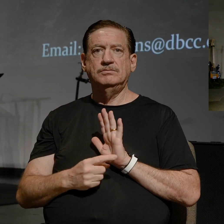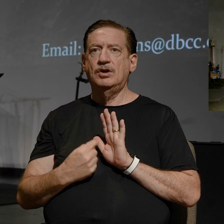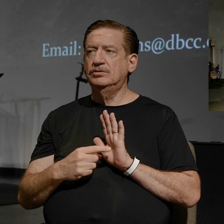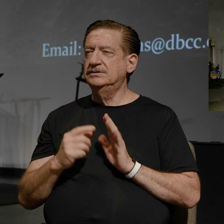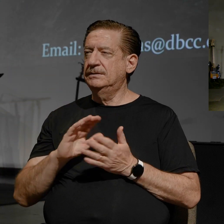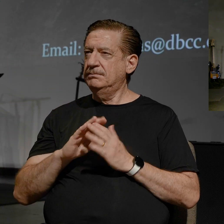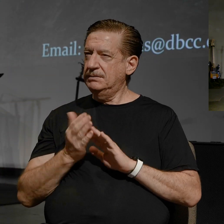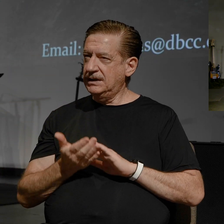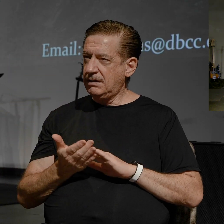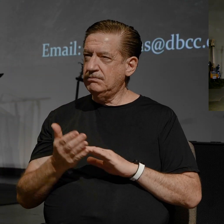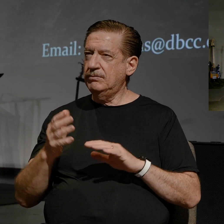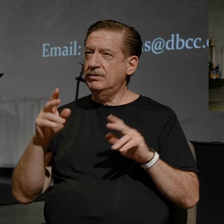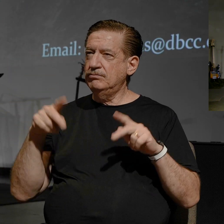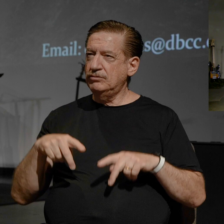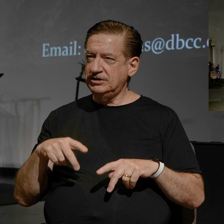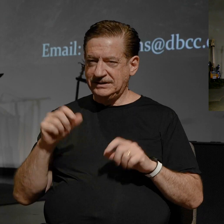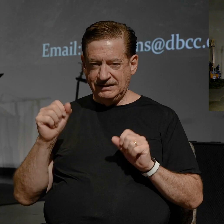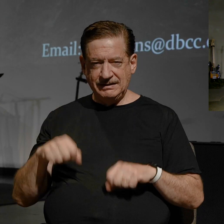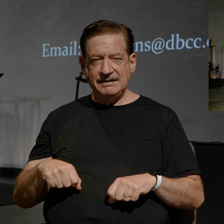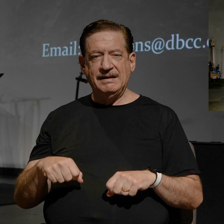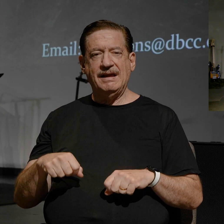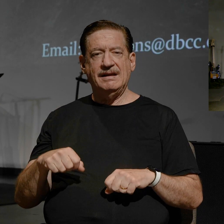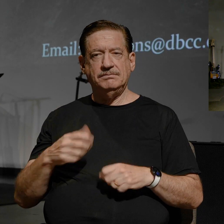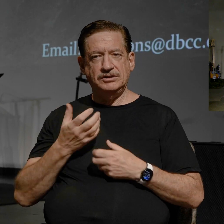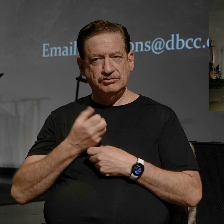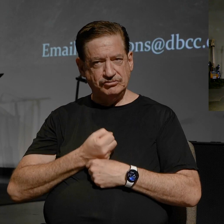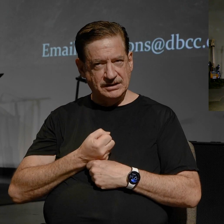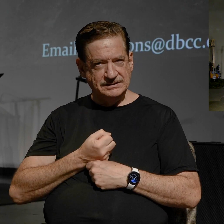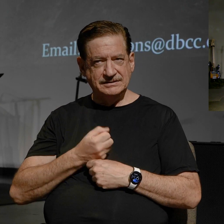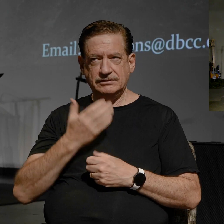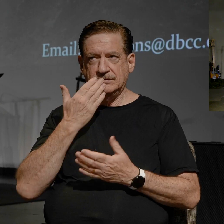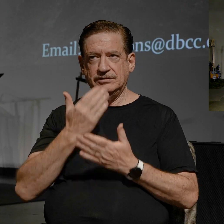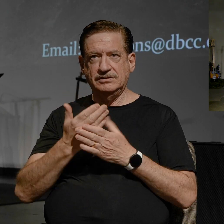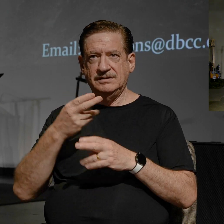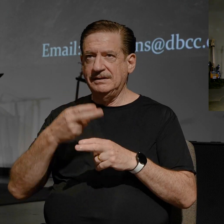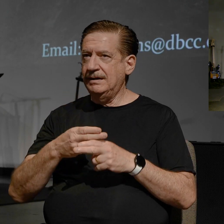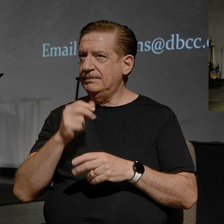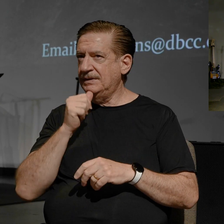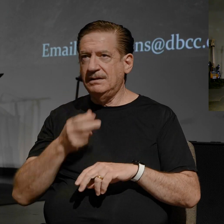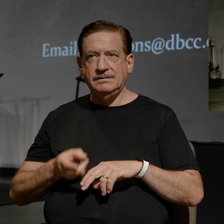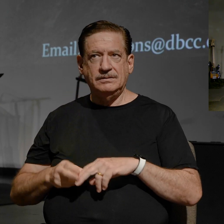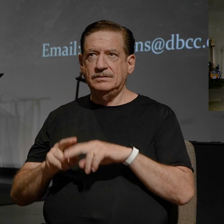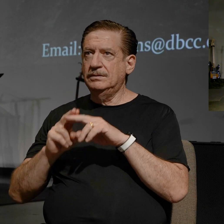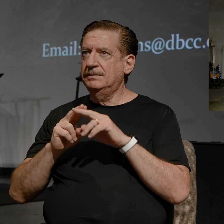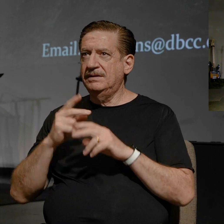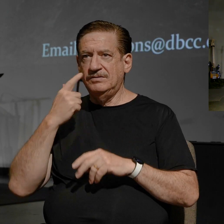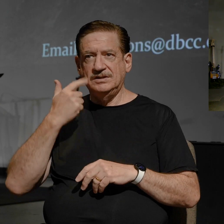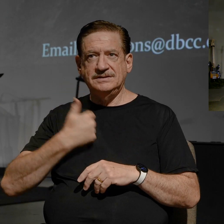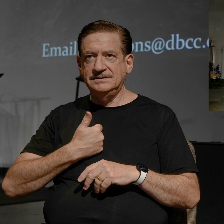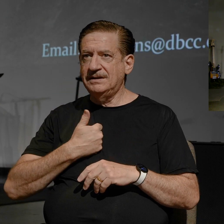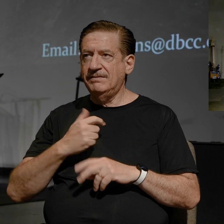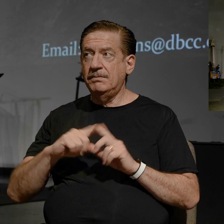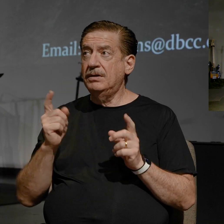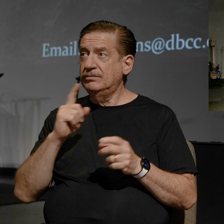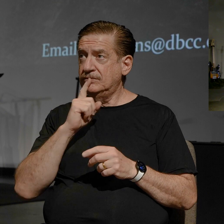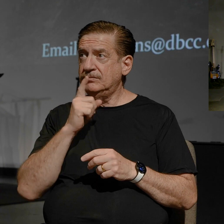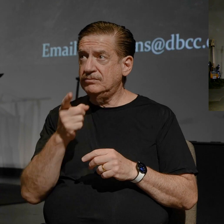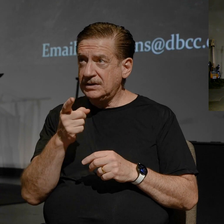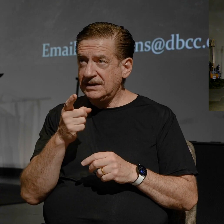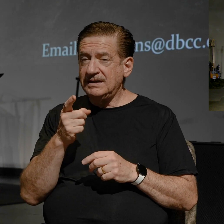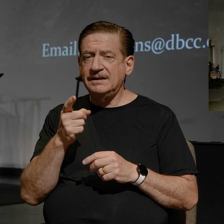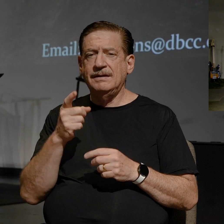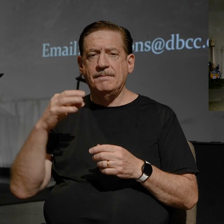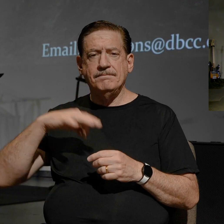can be trusted, that can have a good name, that not to accumulate for yourself, but so that you can really be